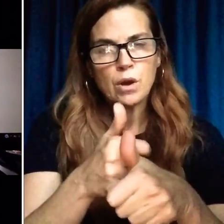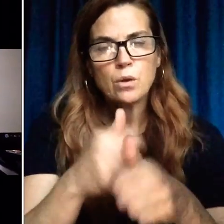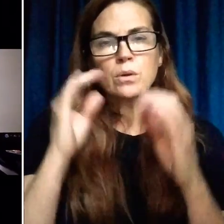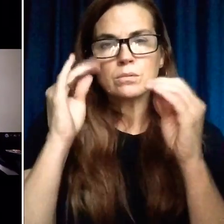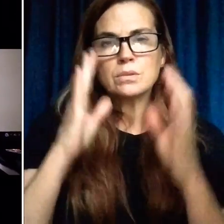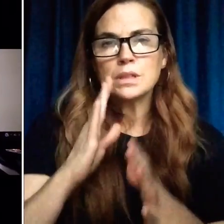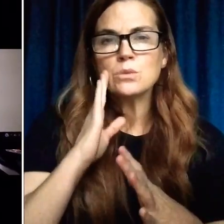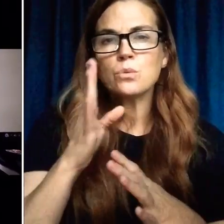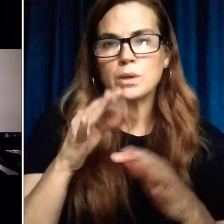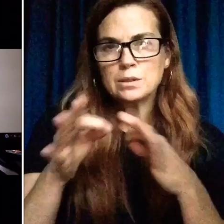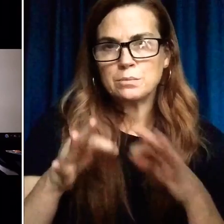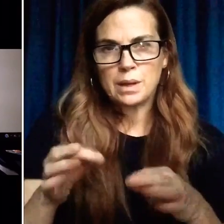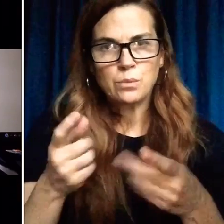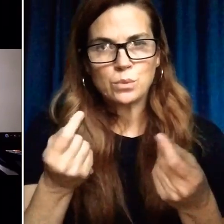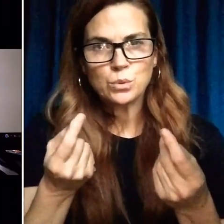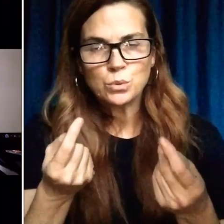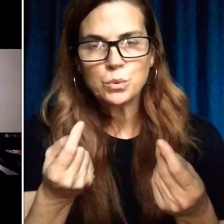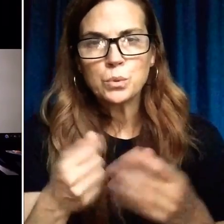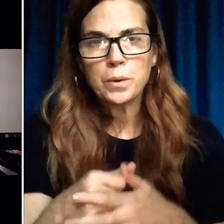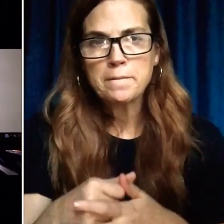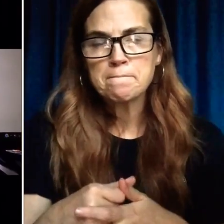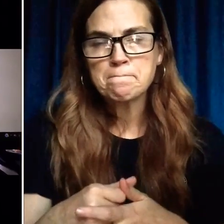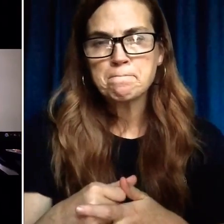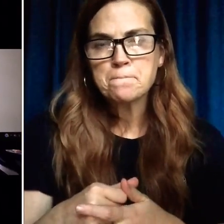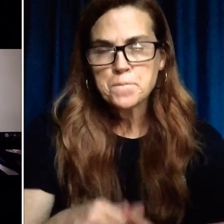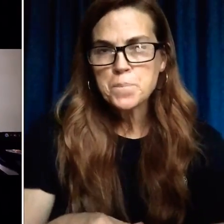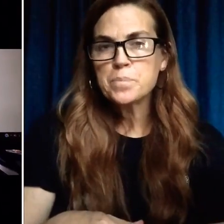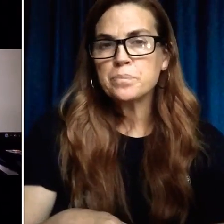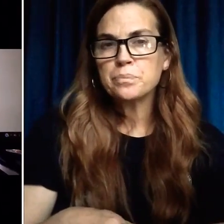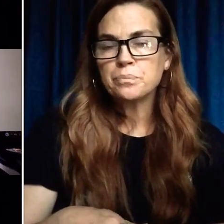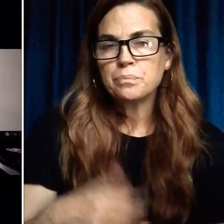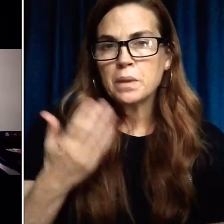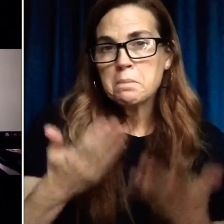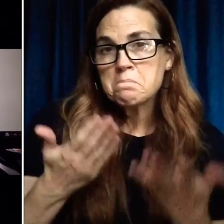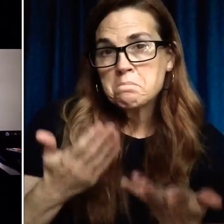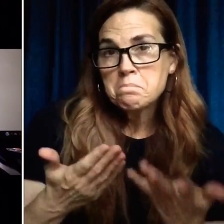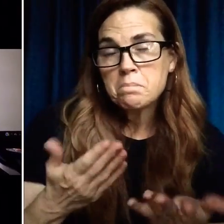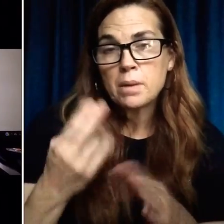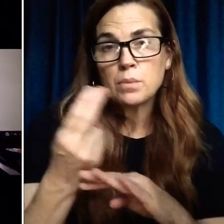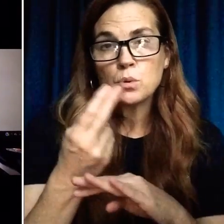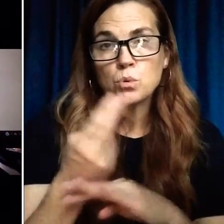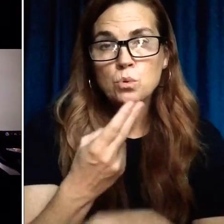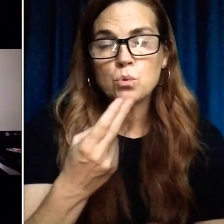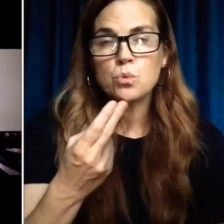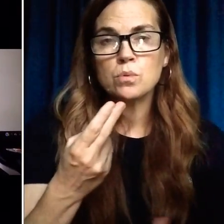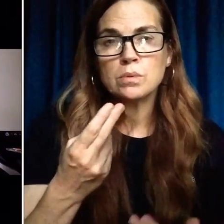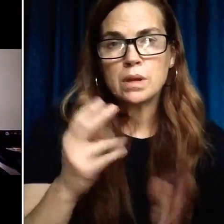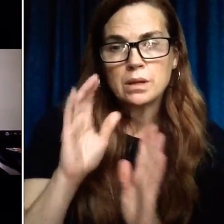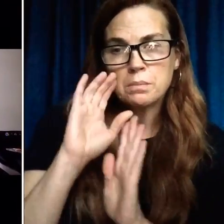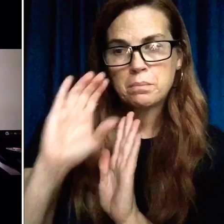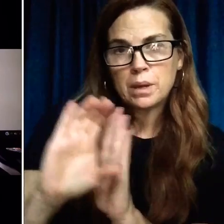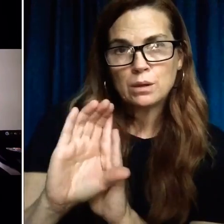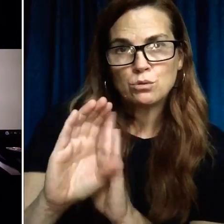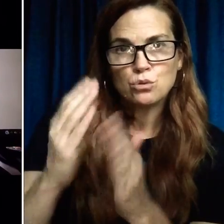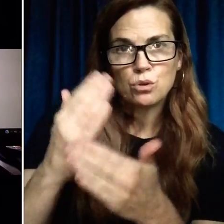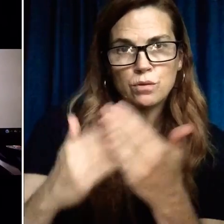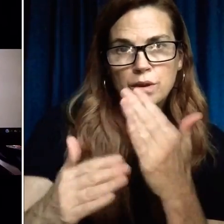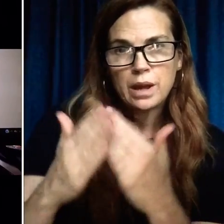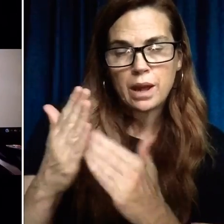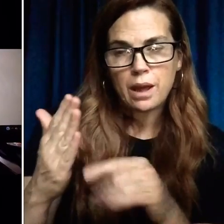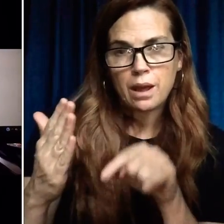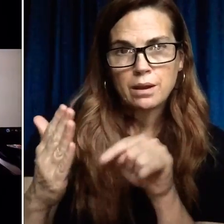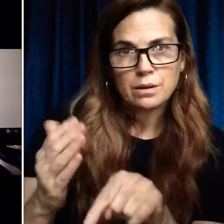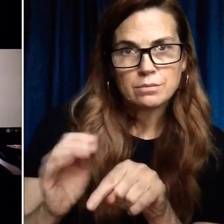you know how to show that you want to ask or answer a question. You may get to use the virtual hand-raising tool